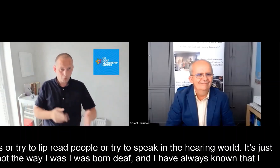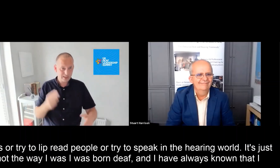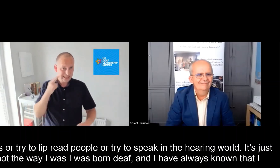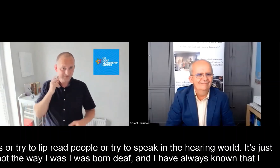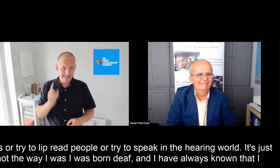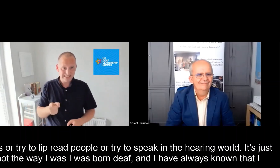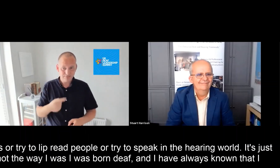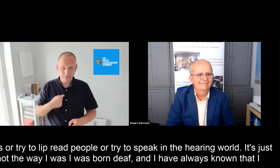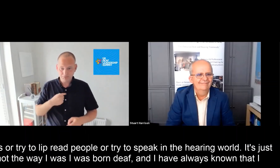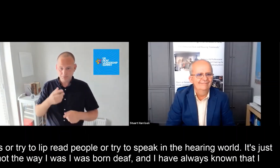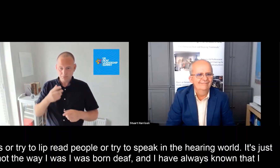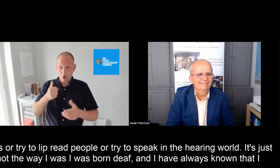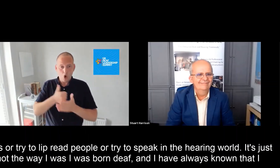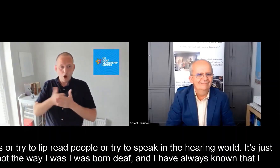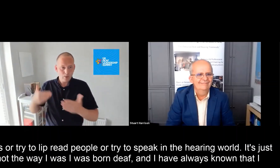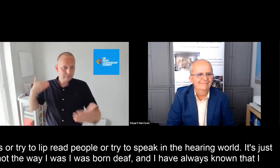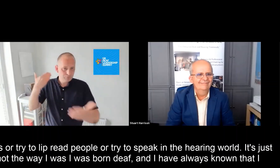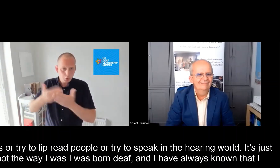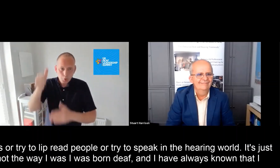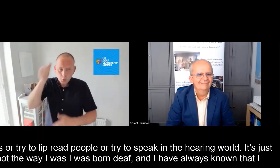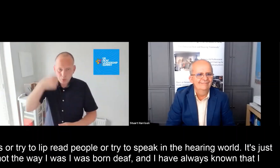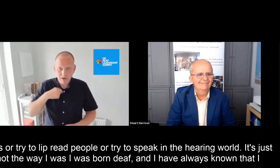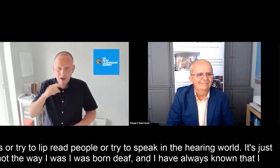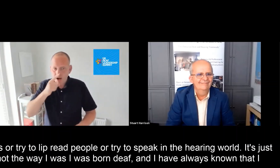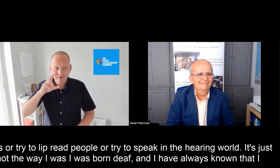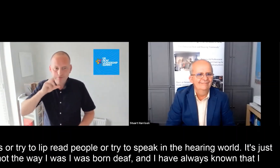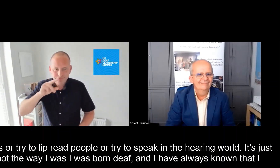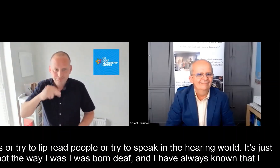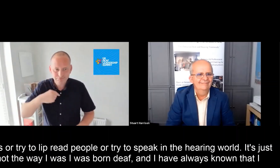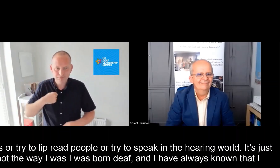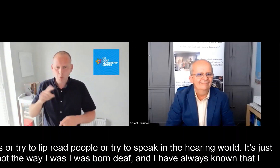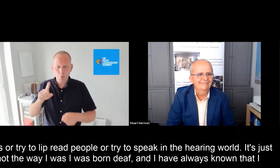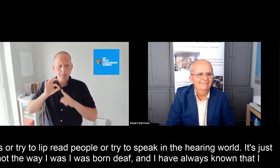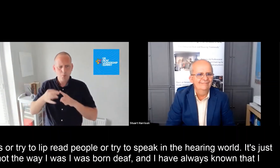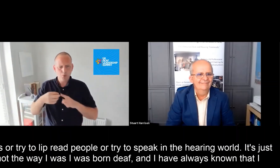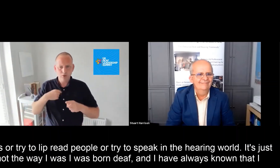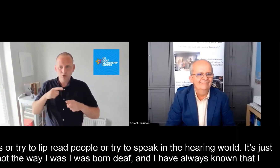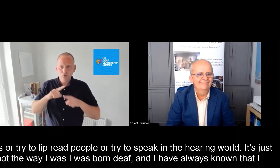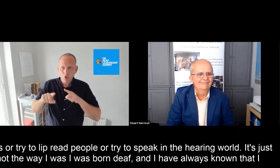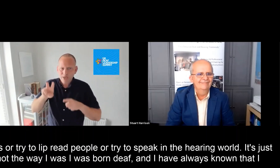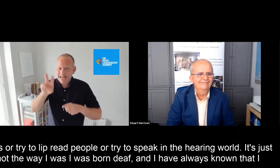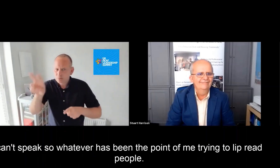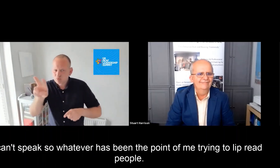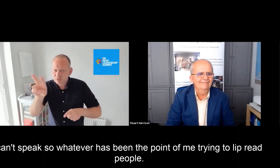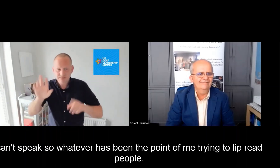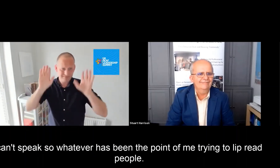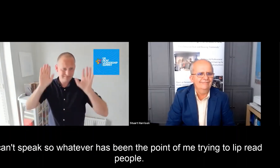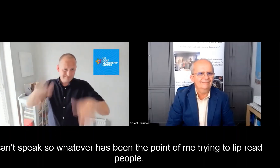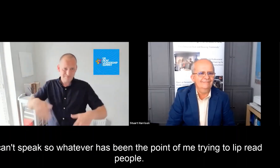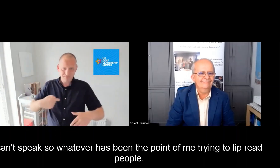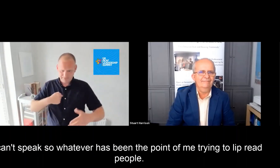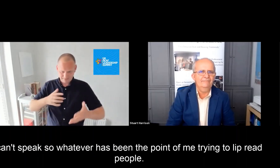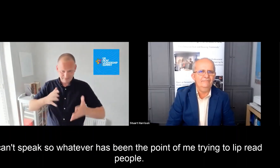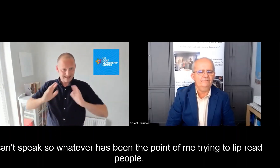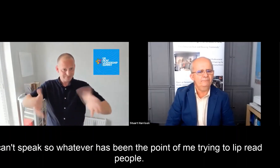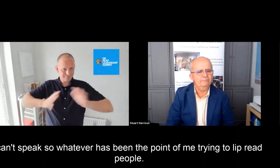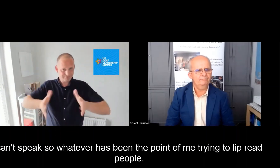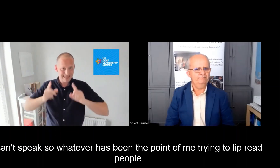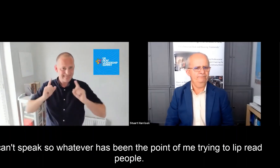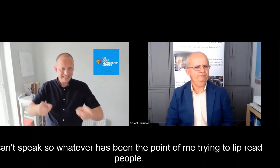world. It's just not the way I was. I was born deaf, and I have always known that I can't speak. So whatever has been the point of me